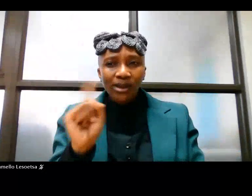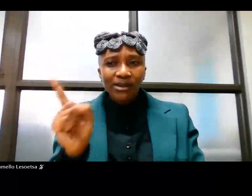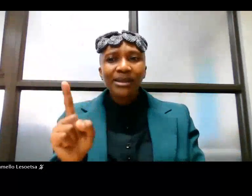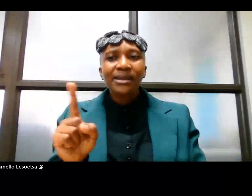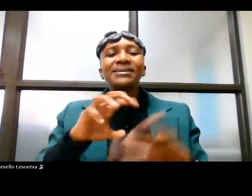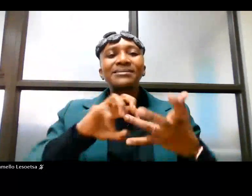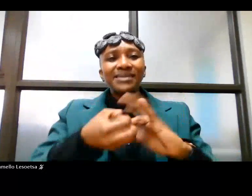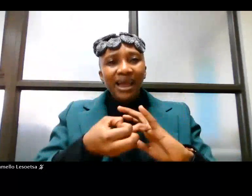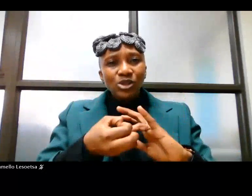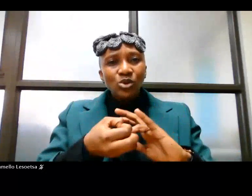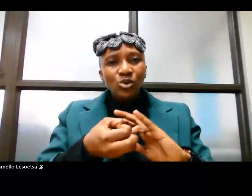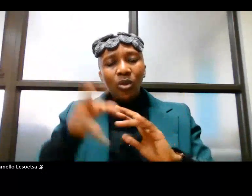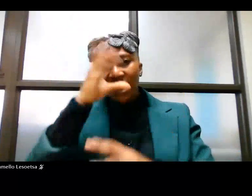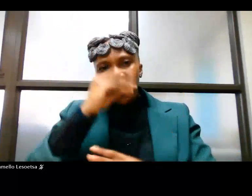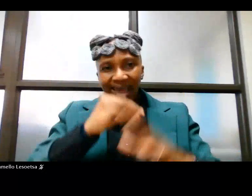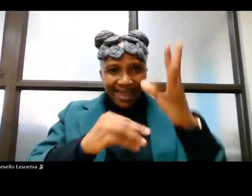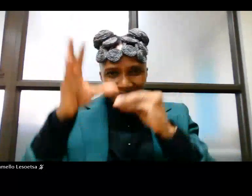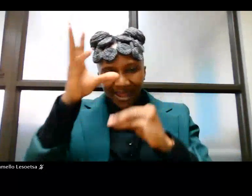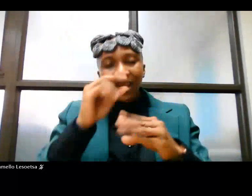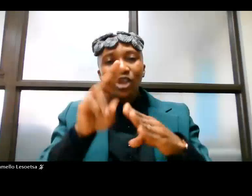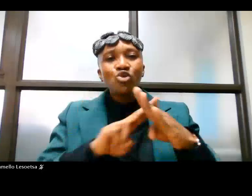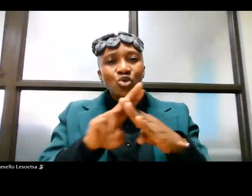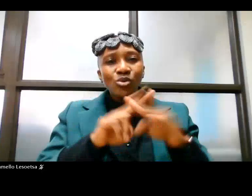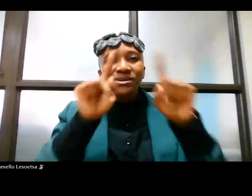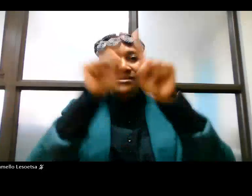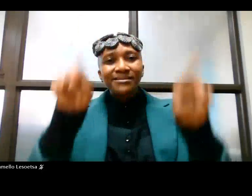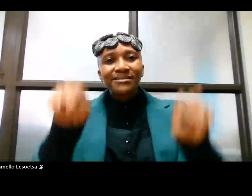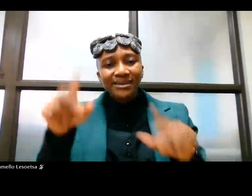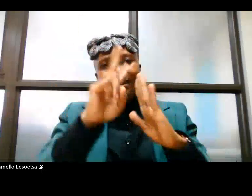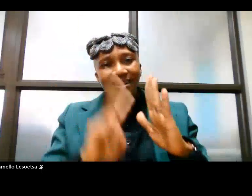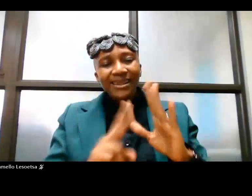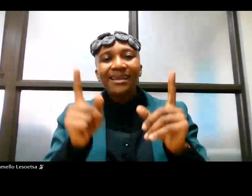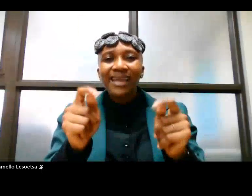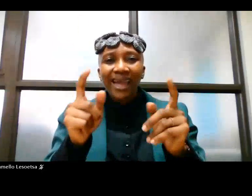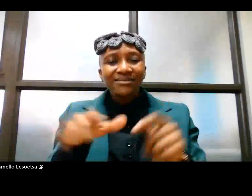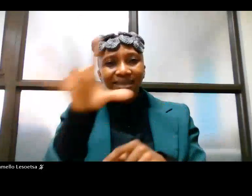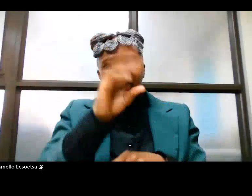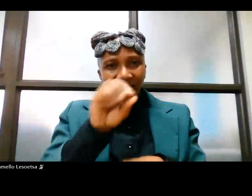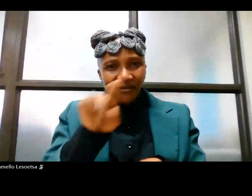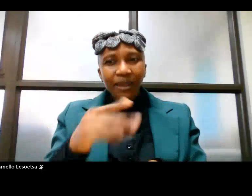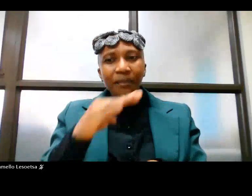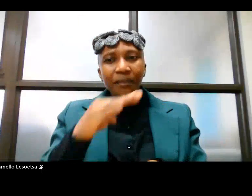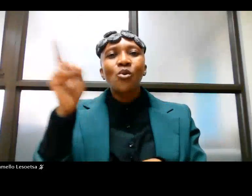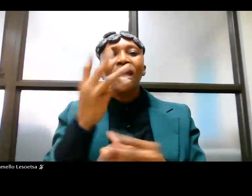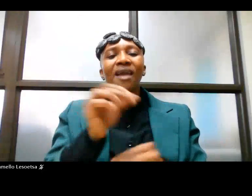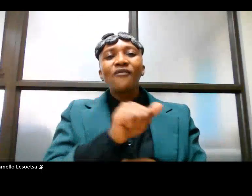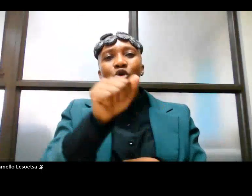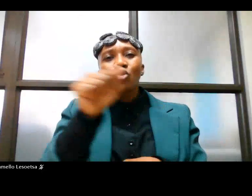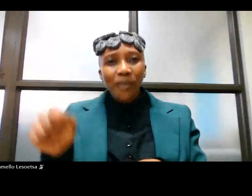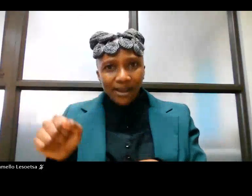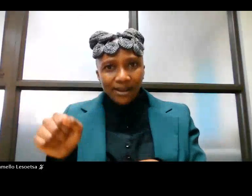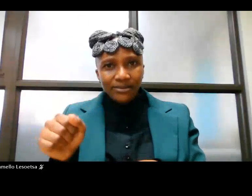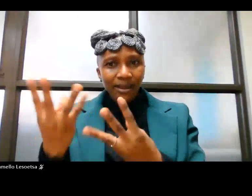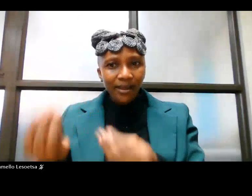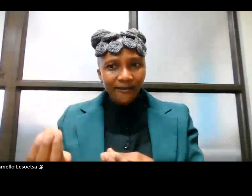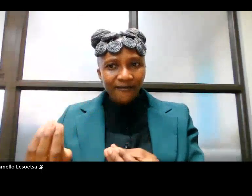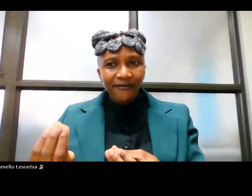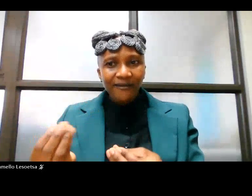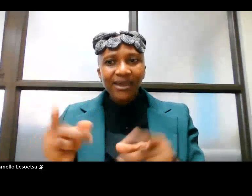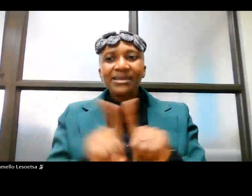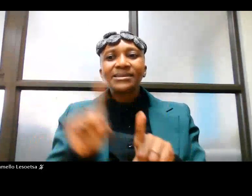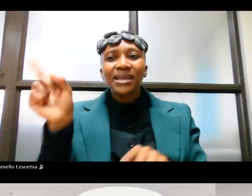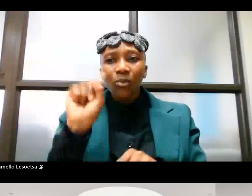learn using screen reader to test websites and everything, there's the automated one, and then there's the one where the user